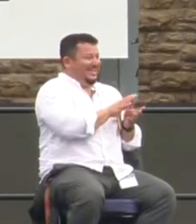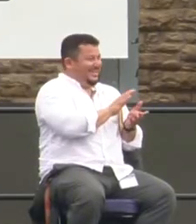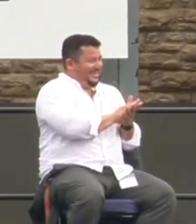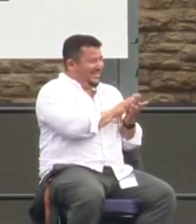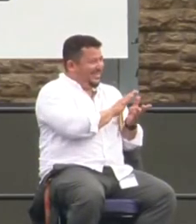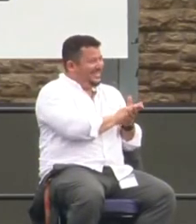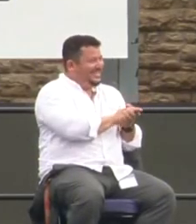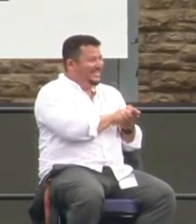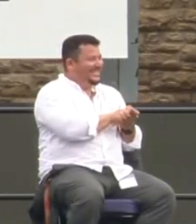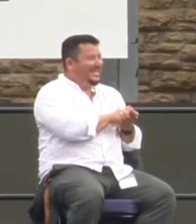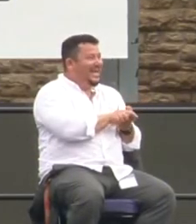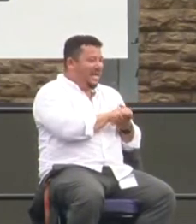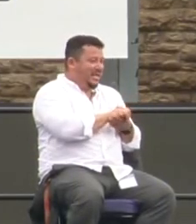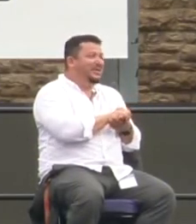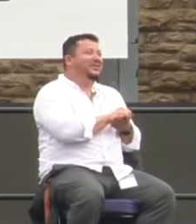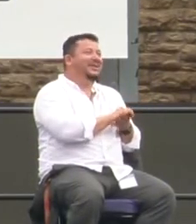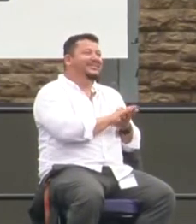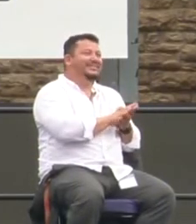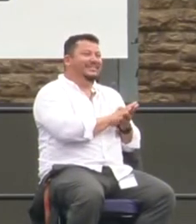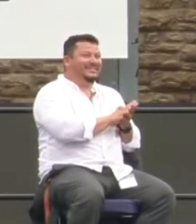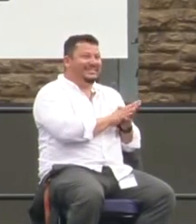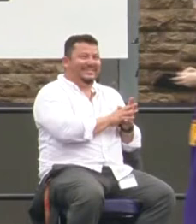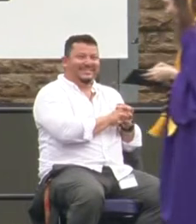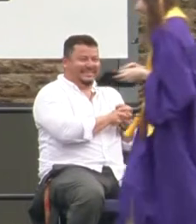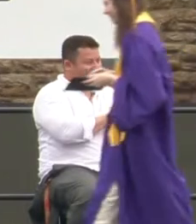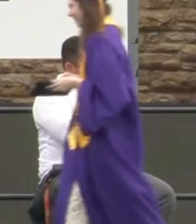Trinity Jackson Hodges.